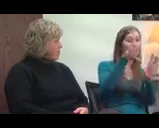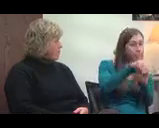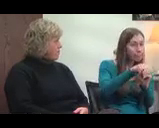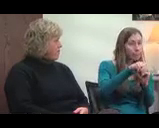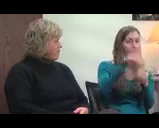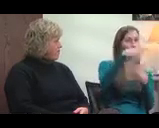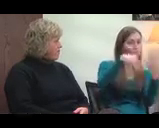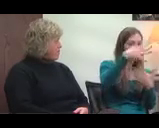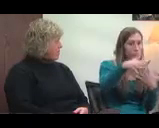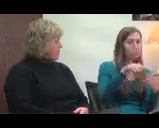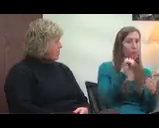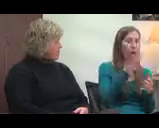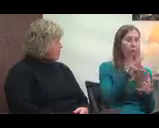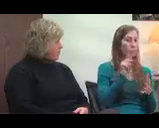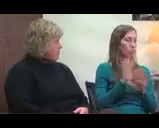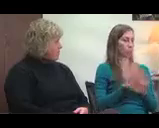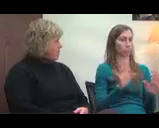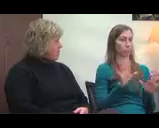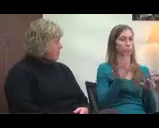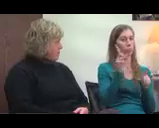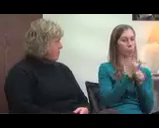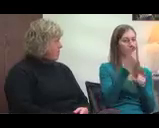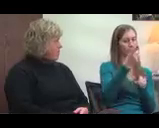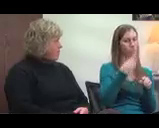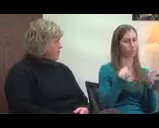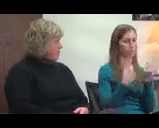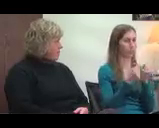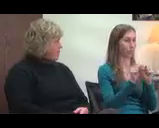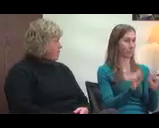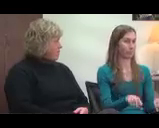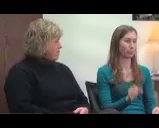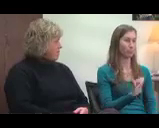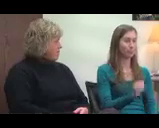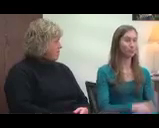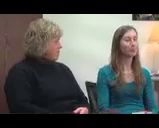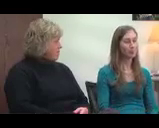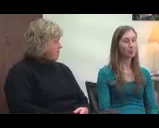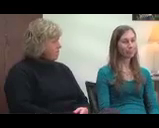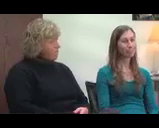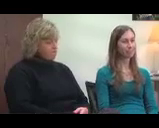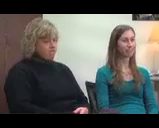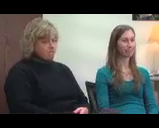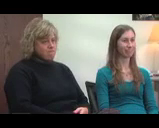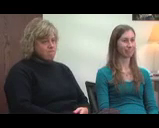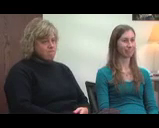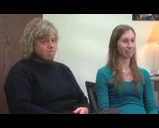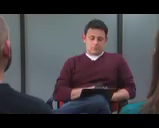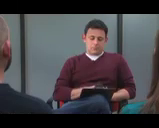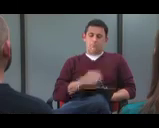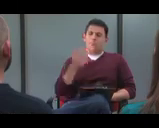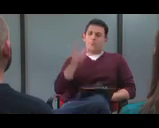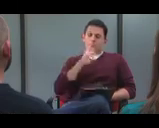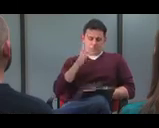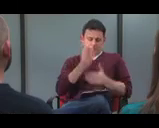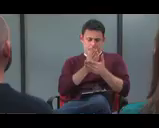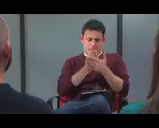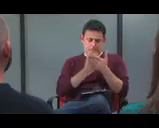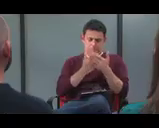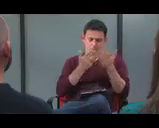there and see people instead of staying inside, I need to use my support system. What are some of the things